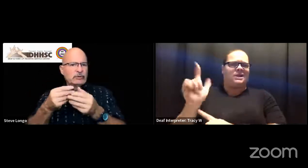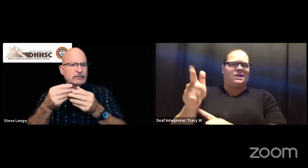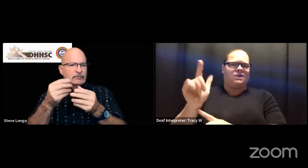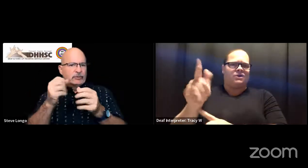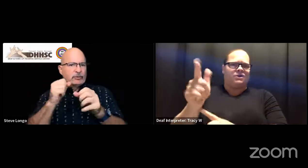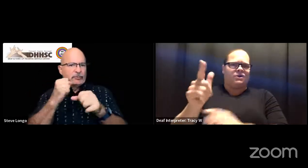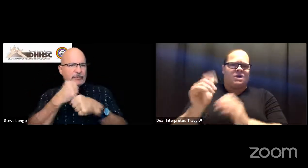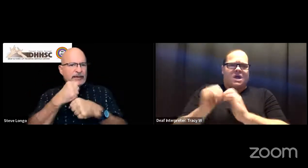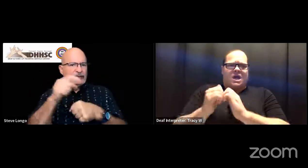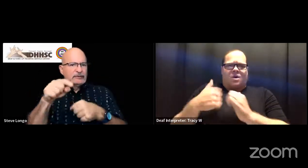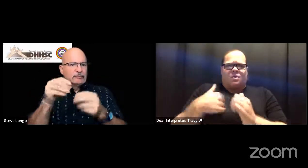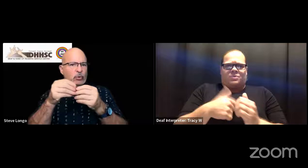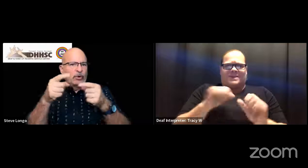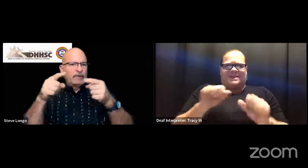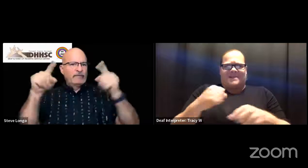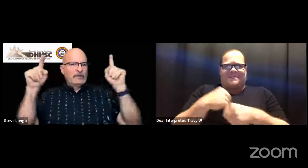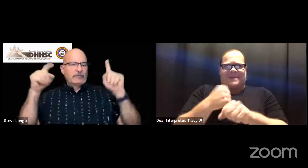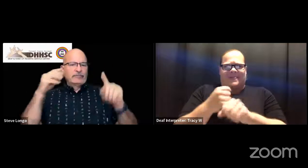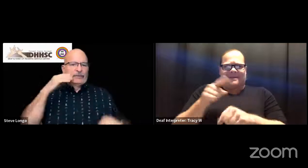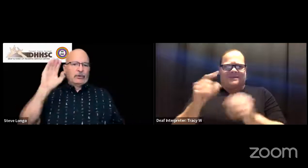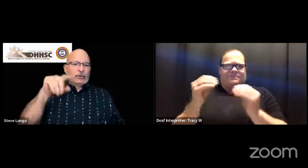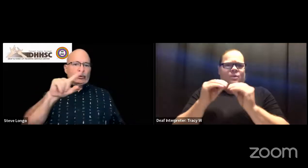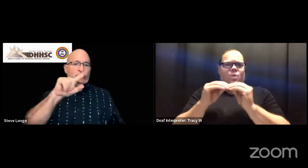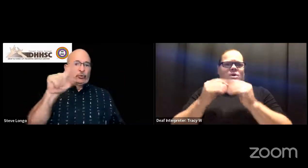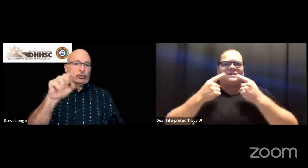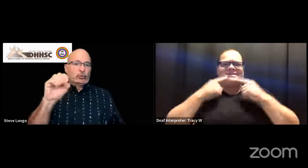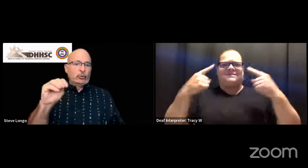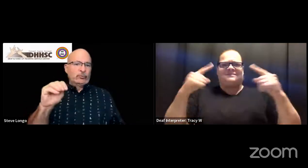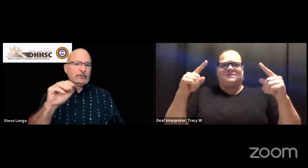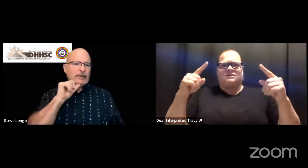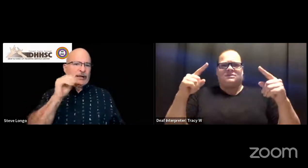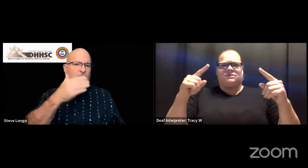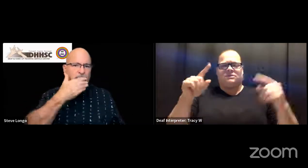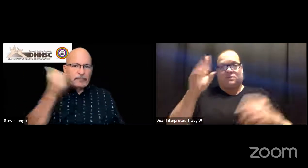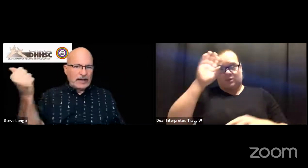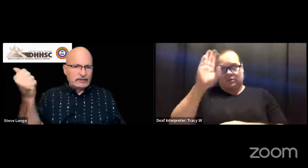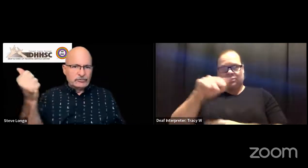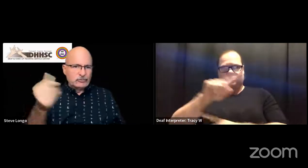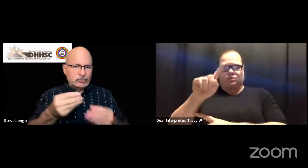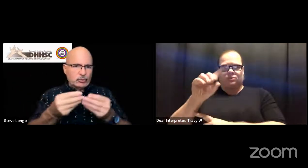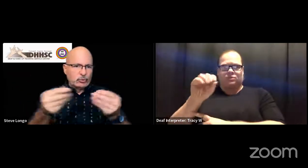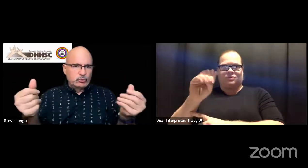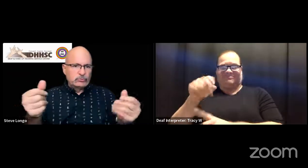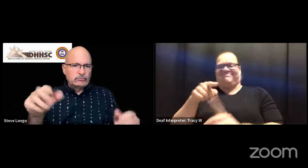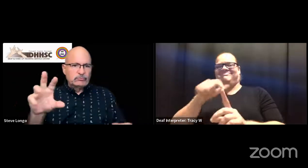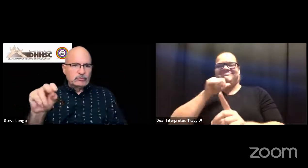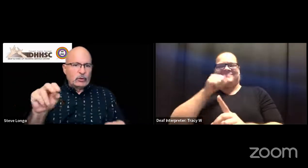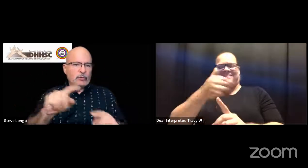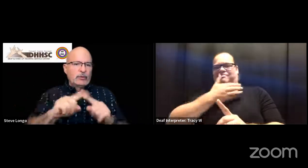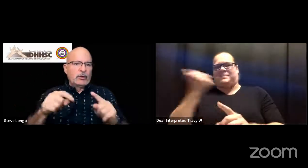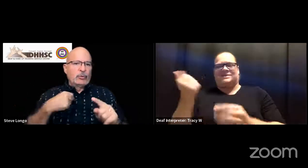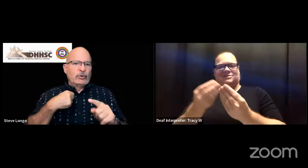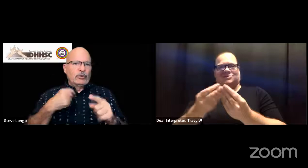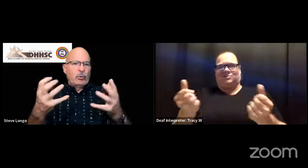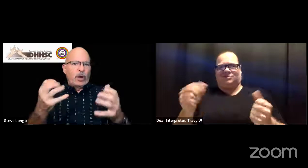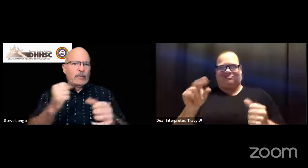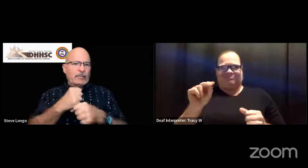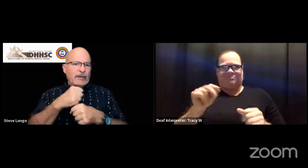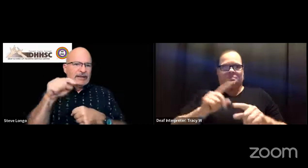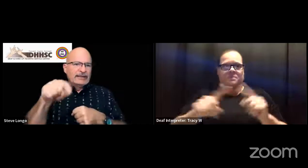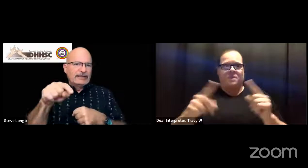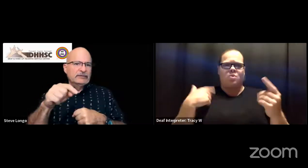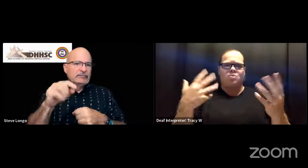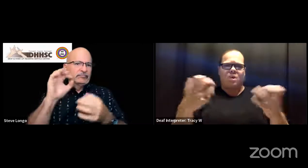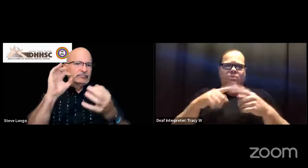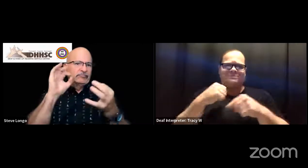doing an excellent job at handling the camera. So I do think we need to be able to work on this